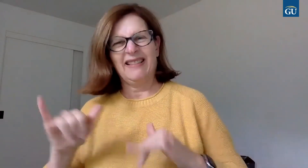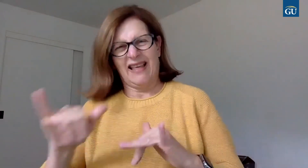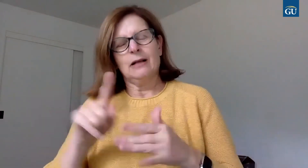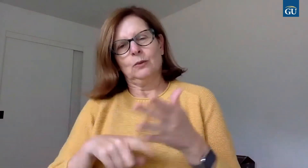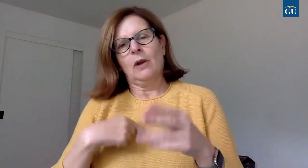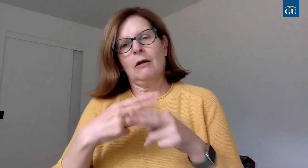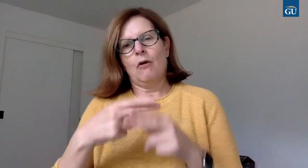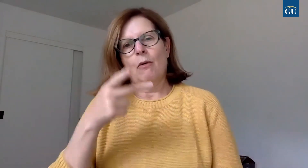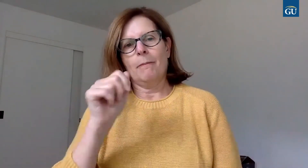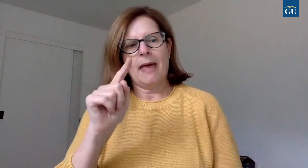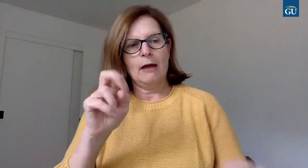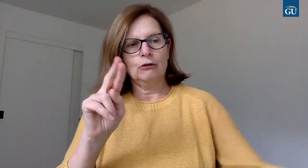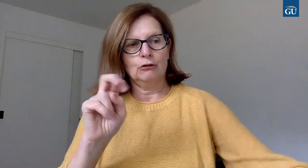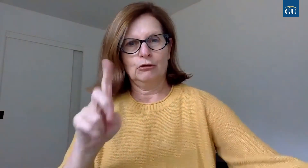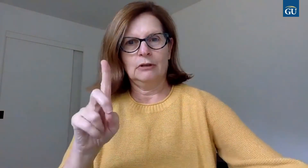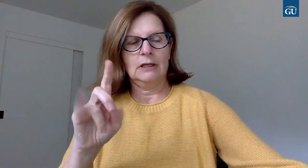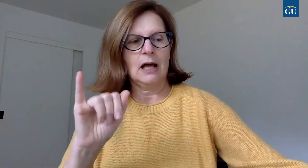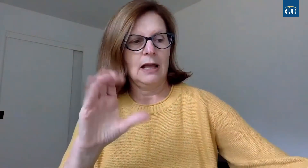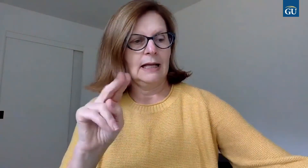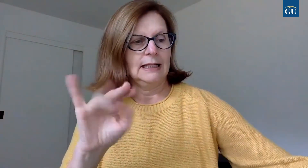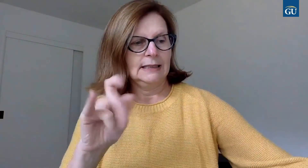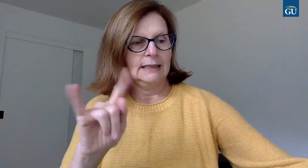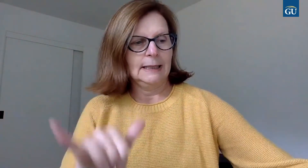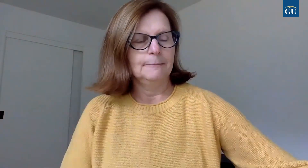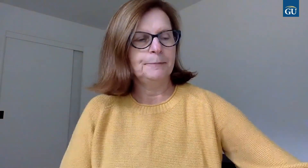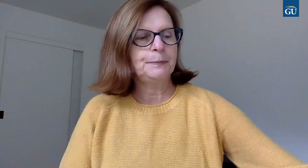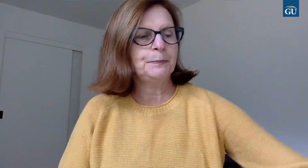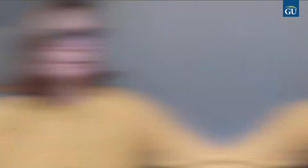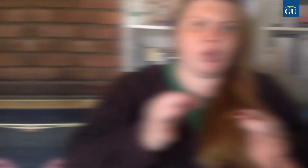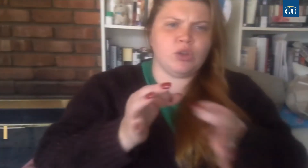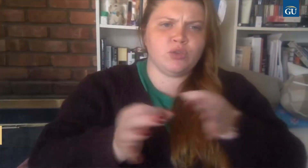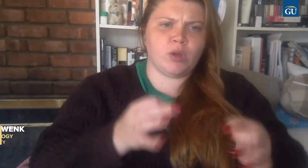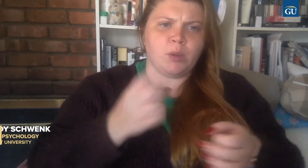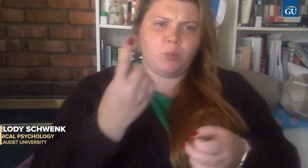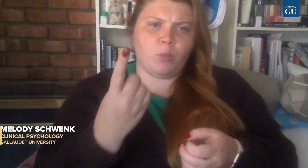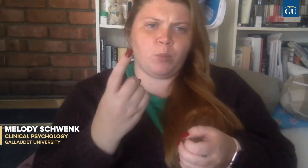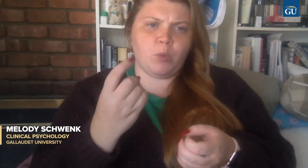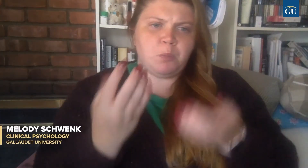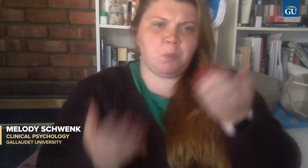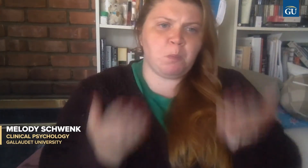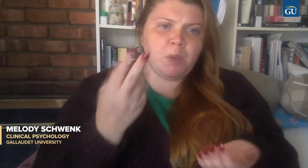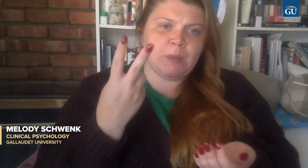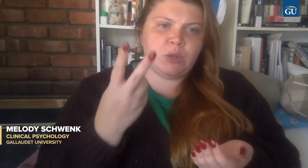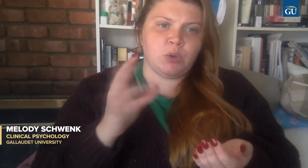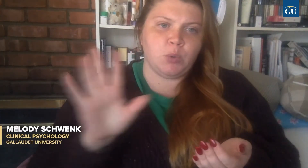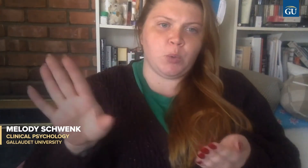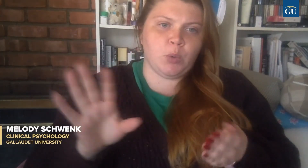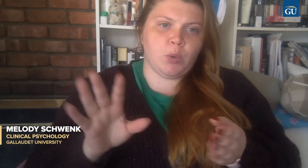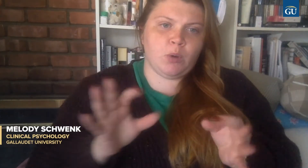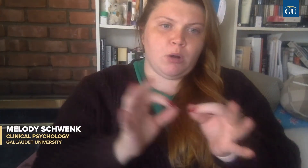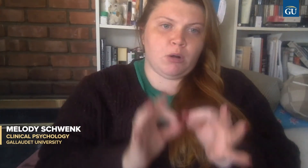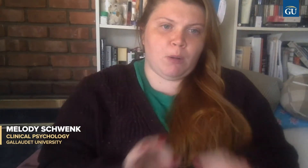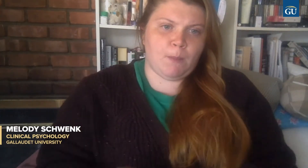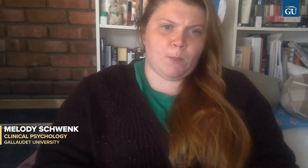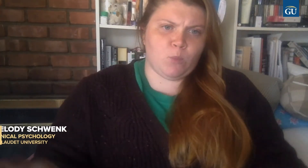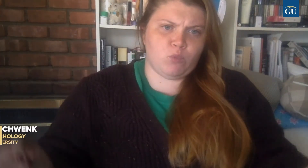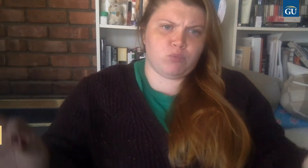It's a map on your body. That's what I call patterned iconicity. Describe one or two of your most